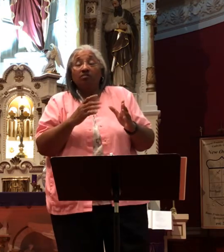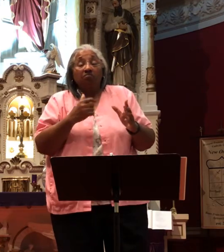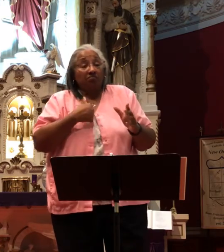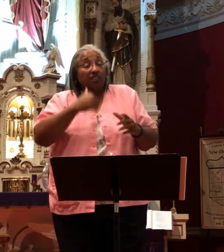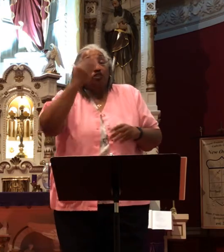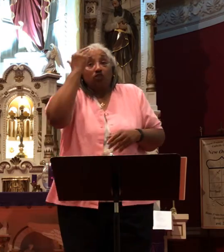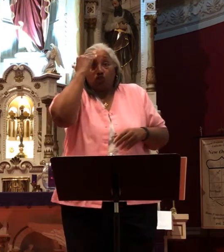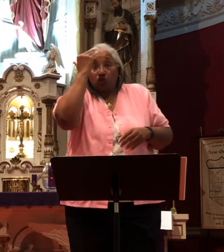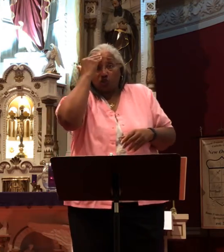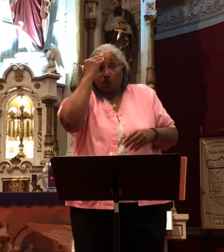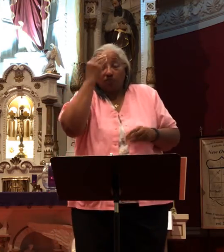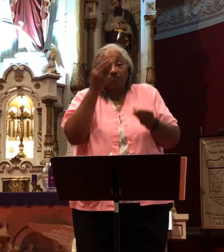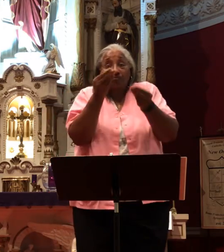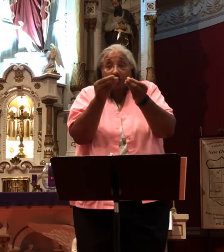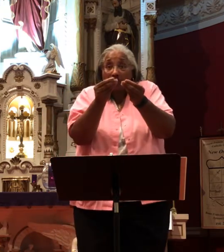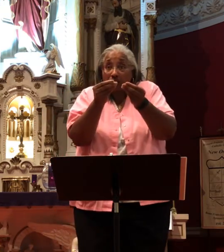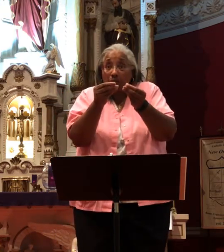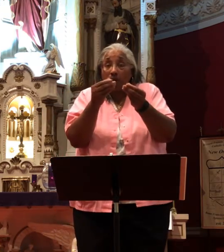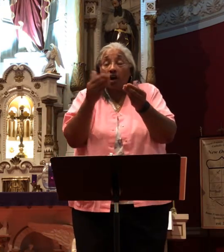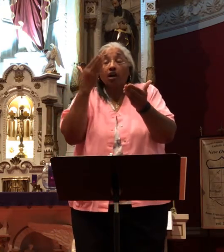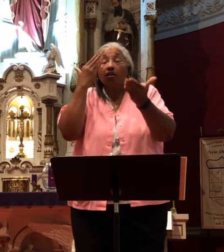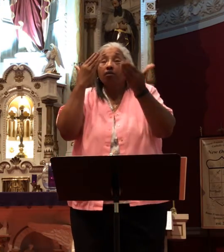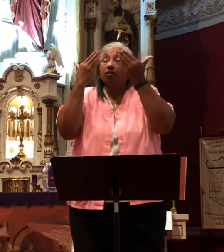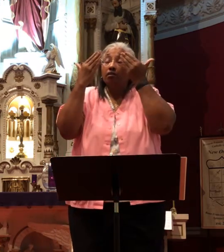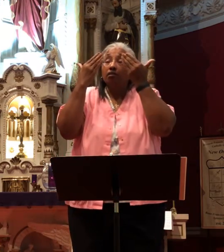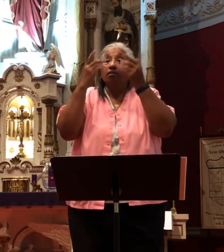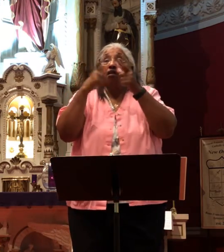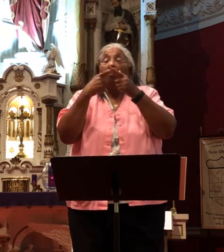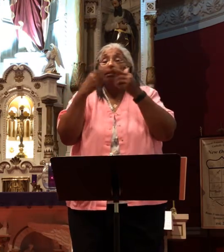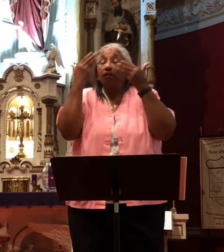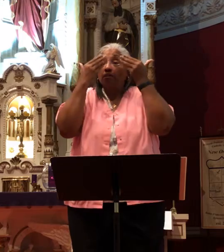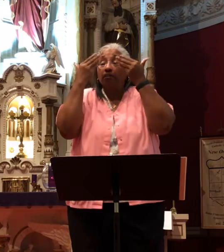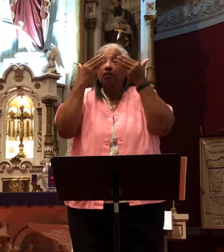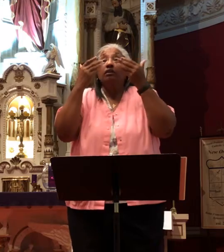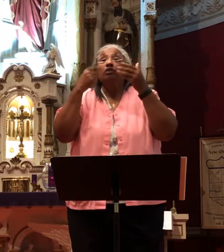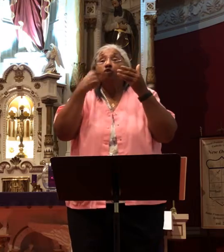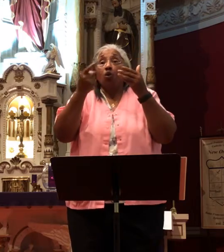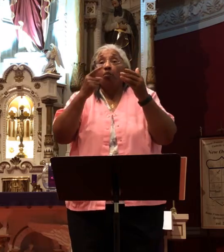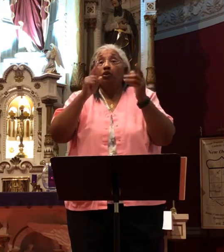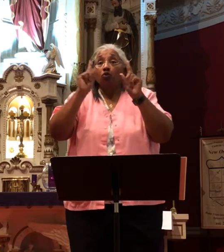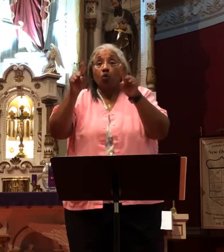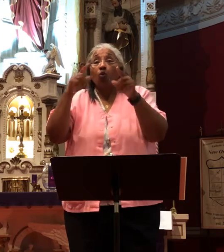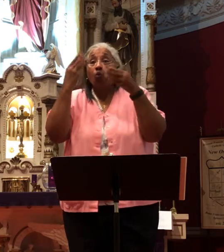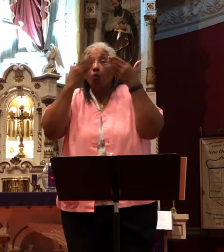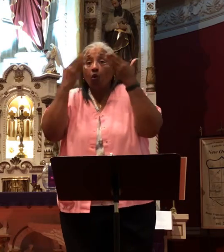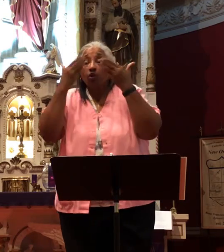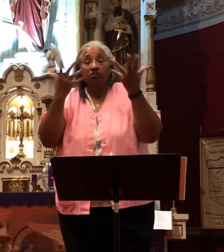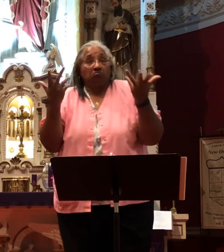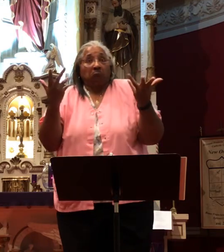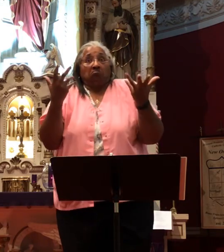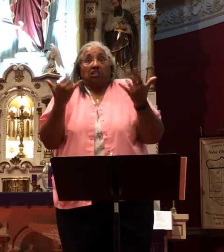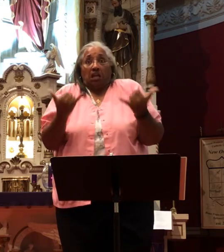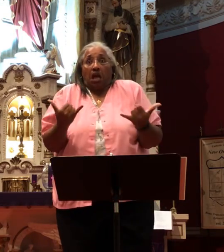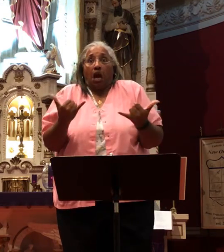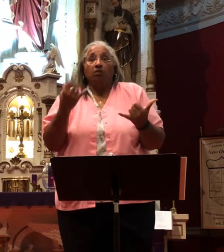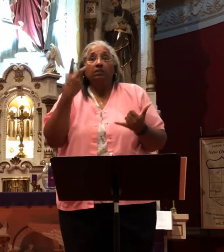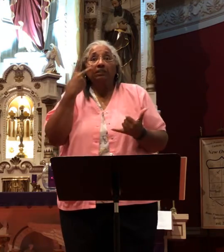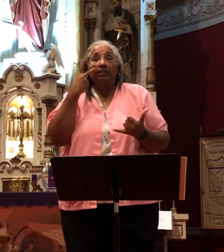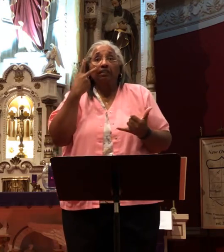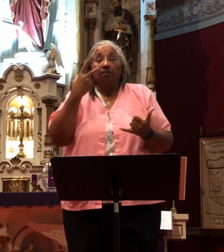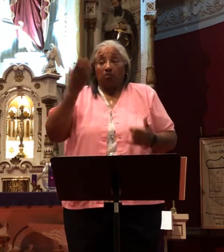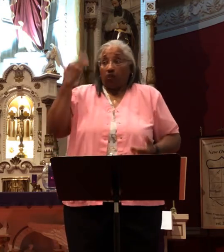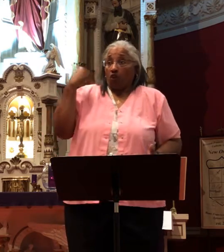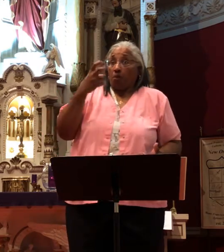his mud and anointed my eyes. But one thing I do know, I was blind, and now I can't